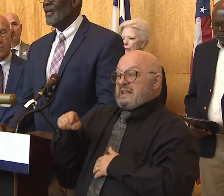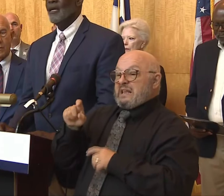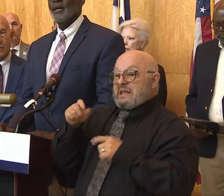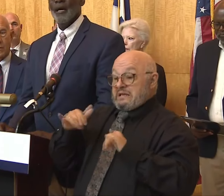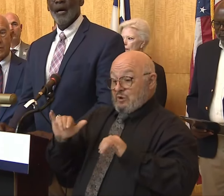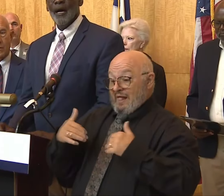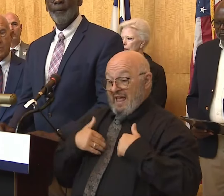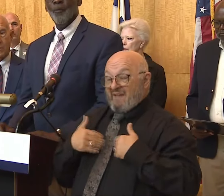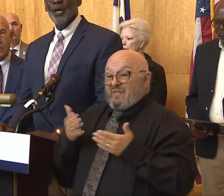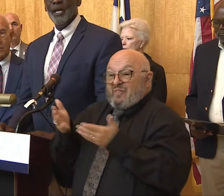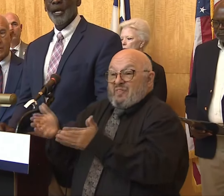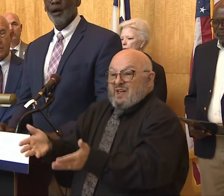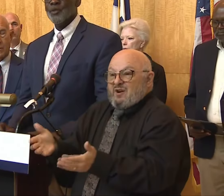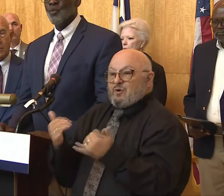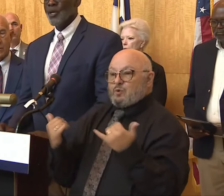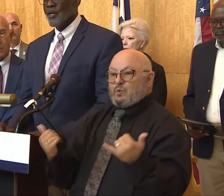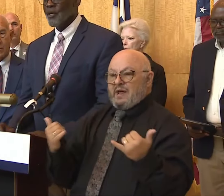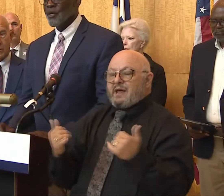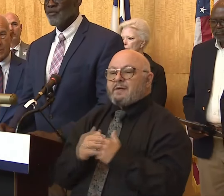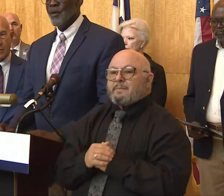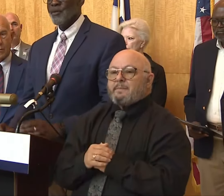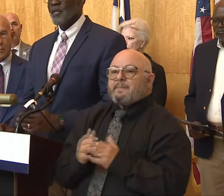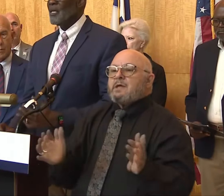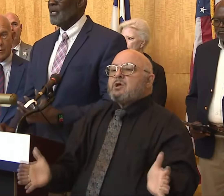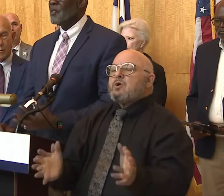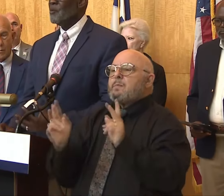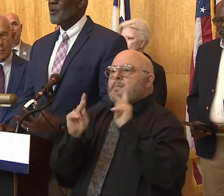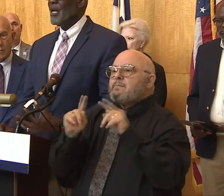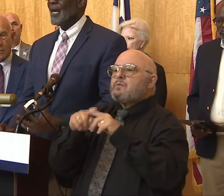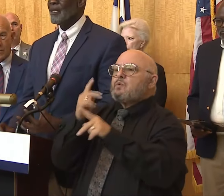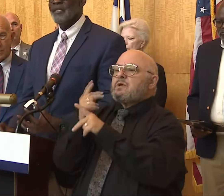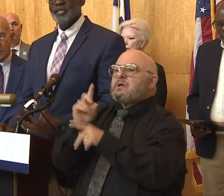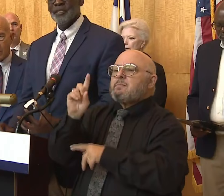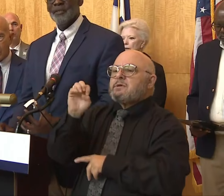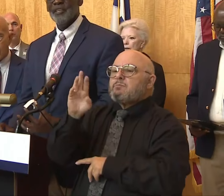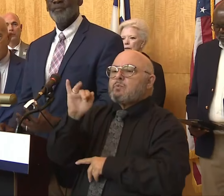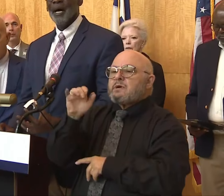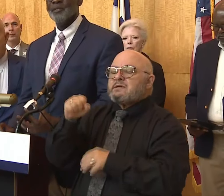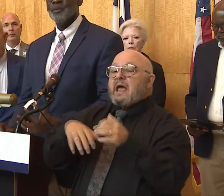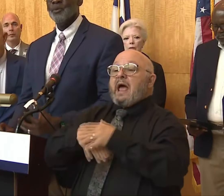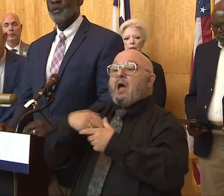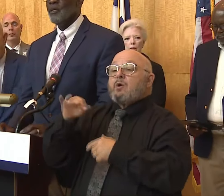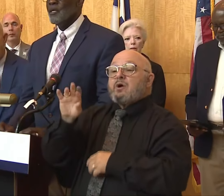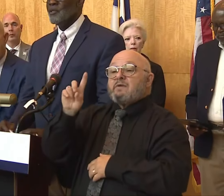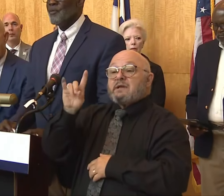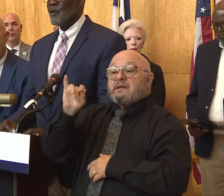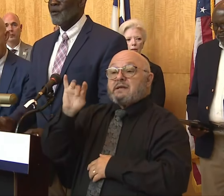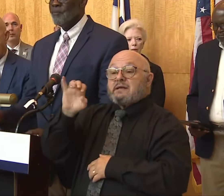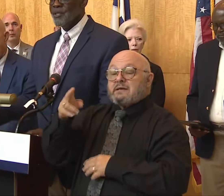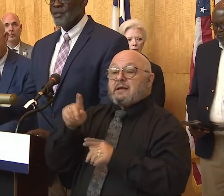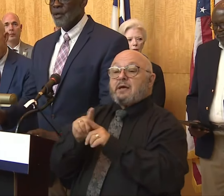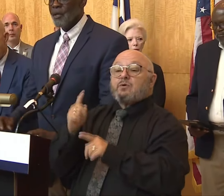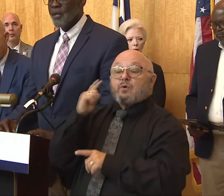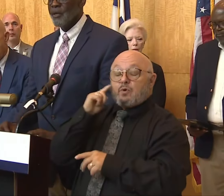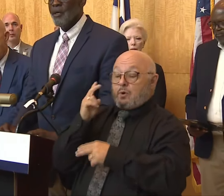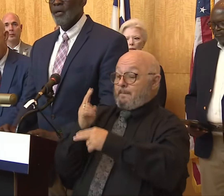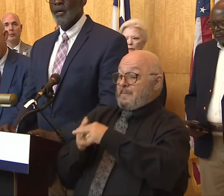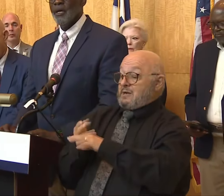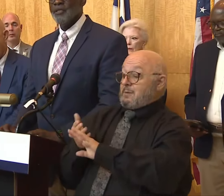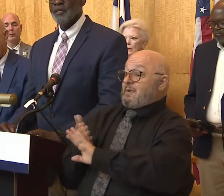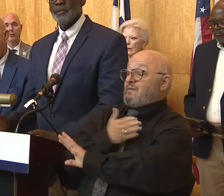today. We also want to encourage folks to keep the debris out of the ditches if possible. As you've heard mentioned